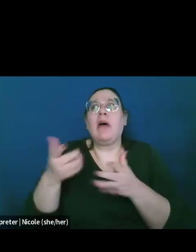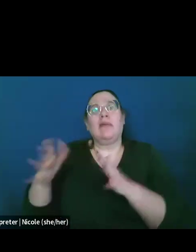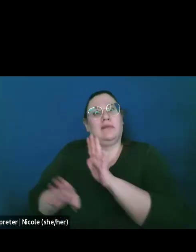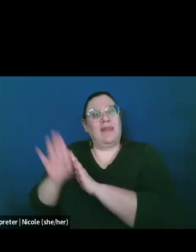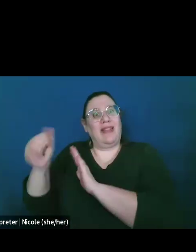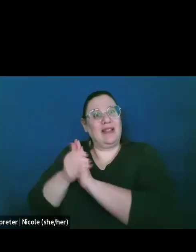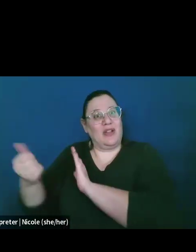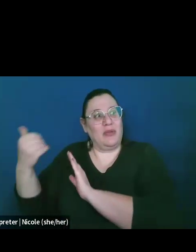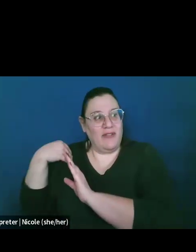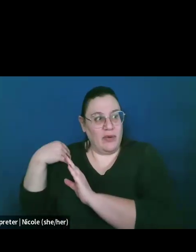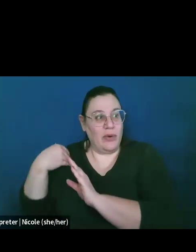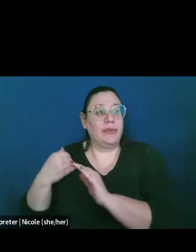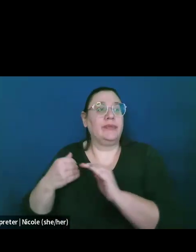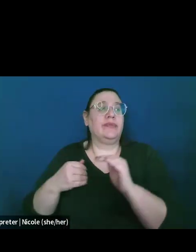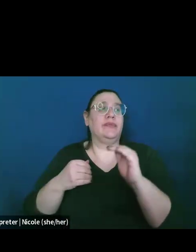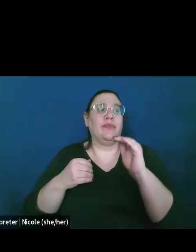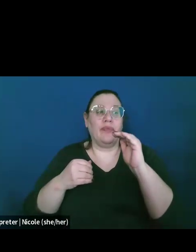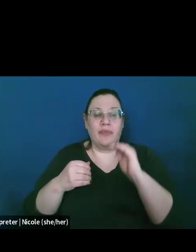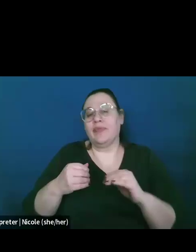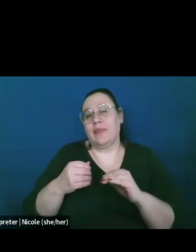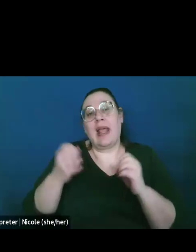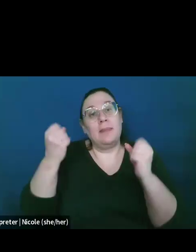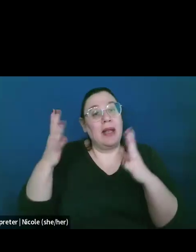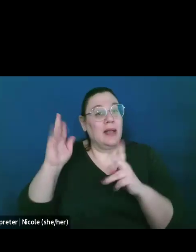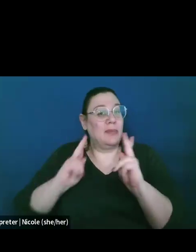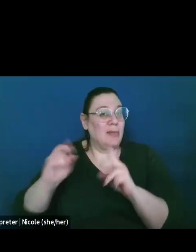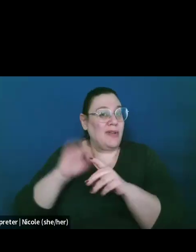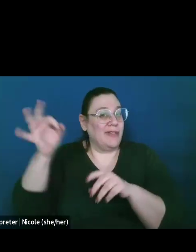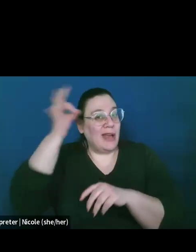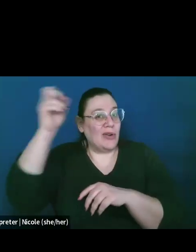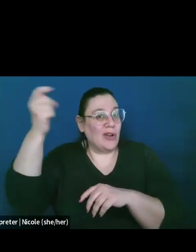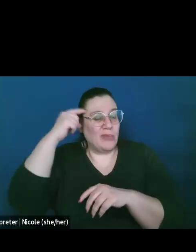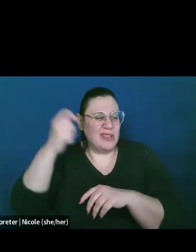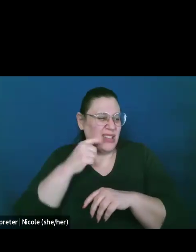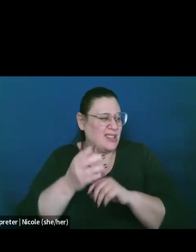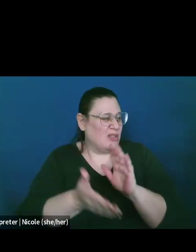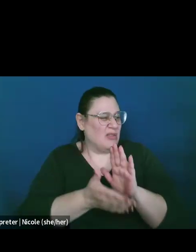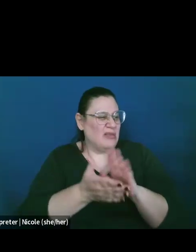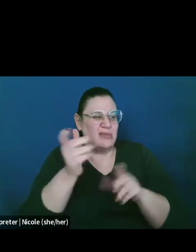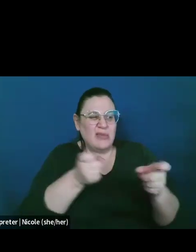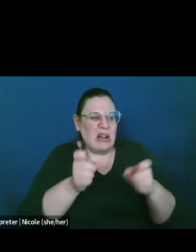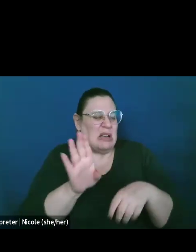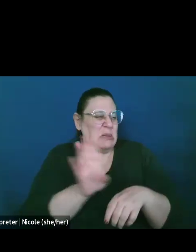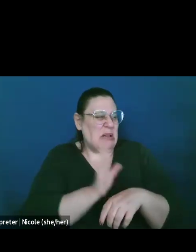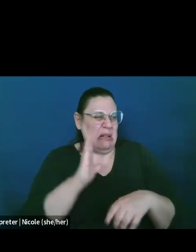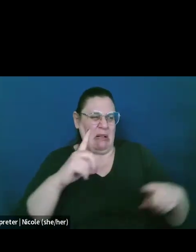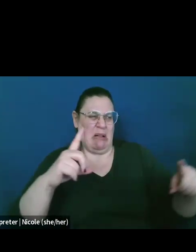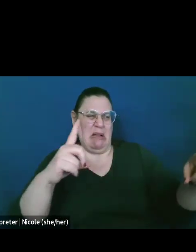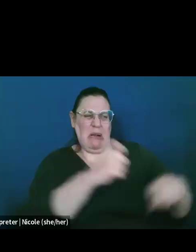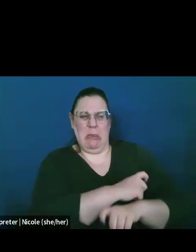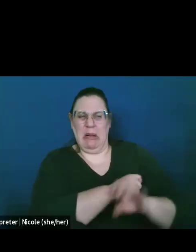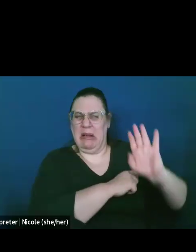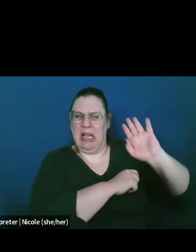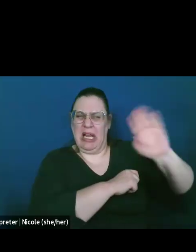And finally, a lot of feds say, hey, running a business just seems so complicated. I'd rather work for